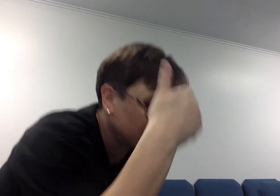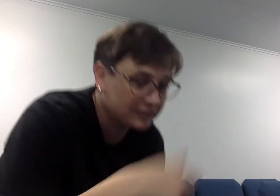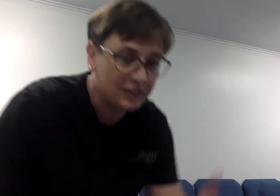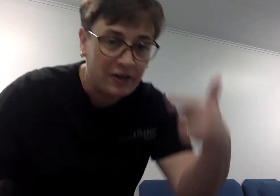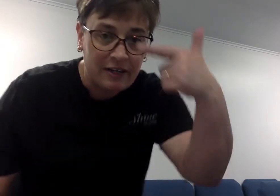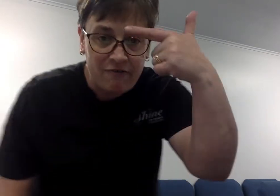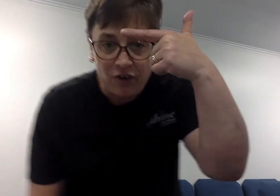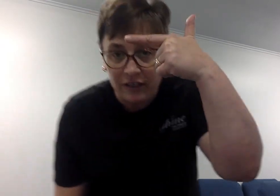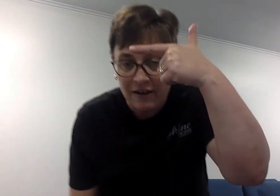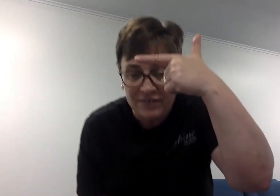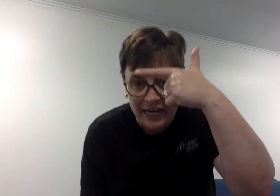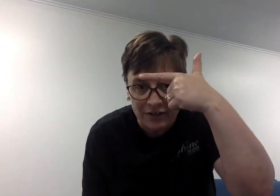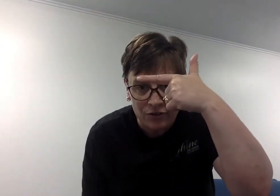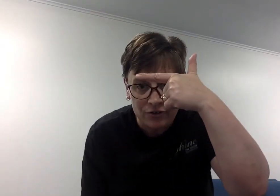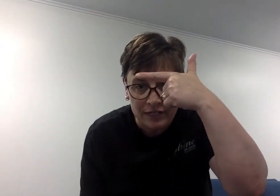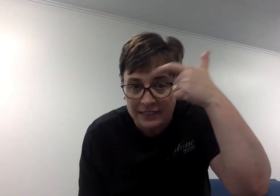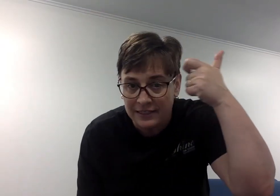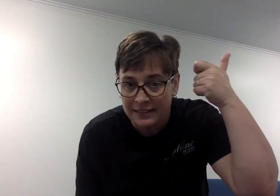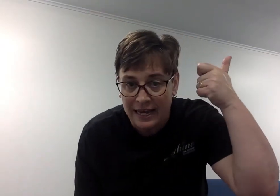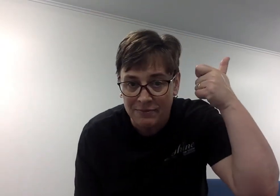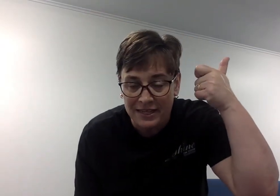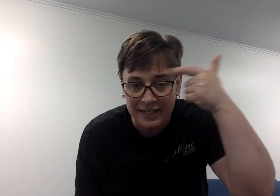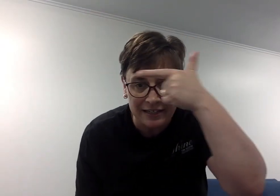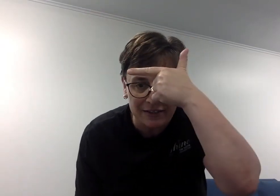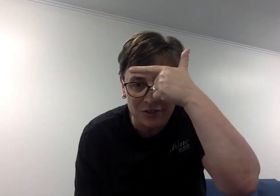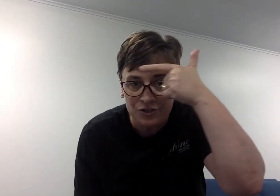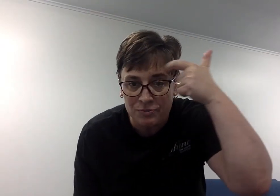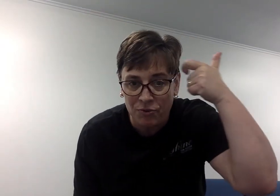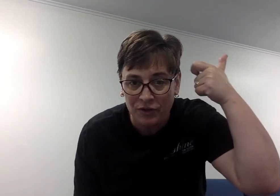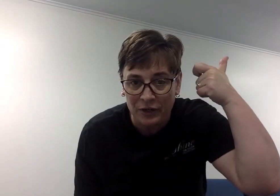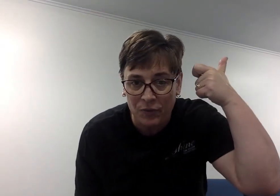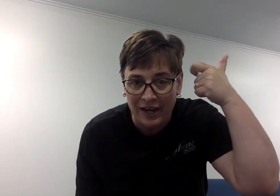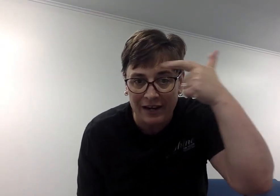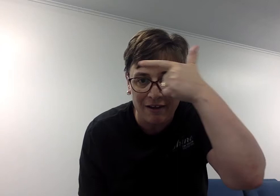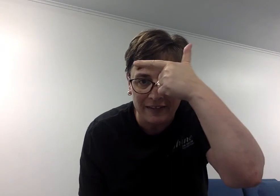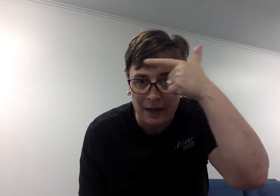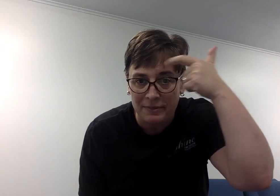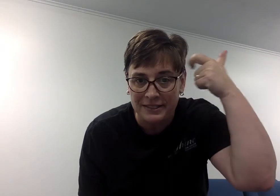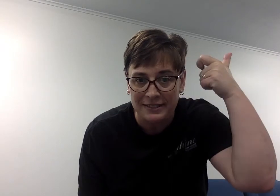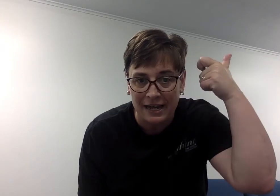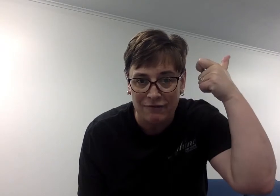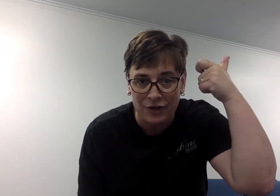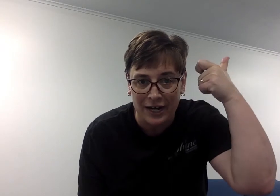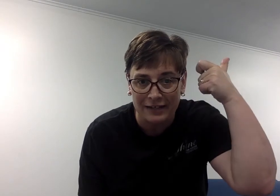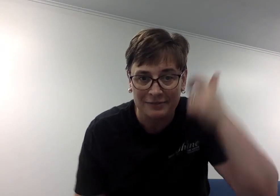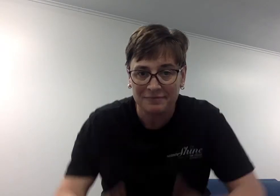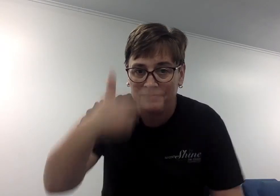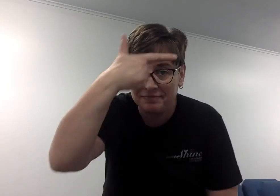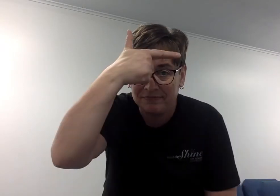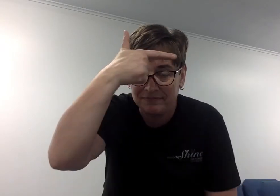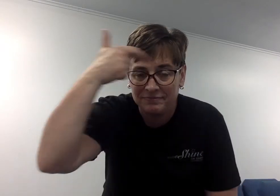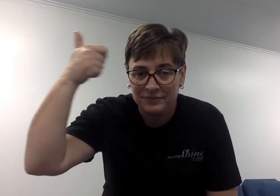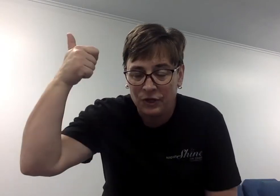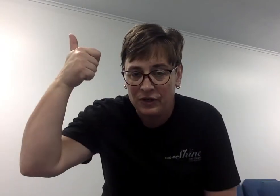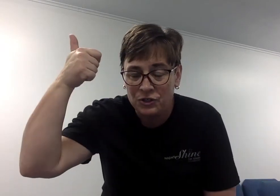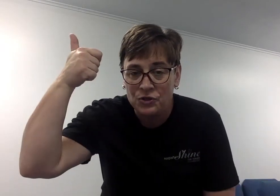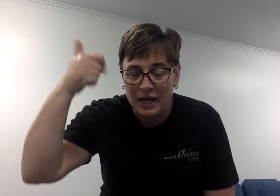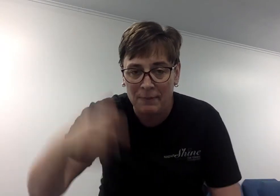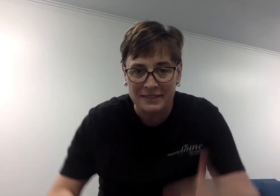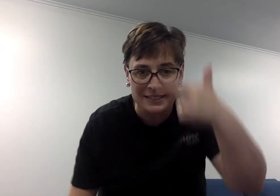So, and if for a left-hander, it's the same thing. You're just pulling away on the opposite side of your head. Going to the opposite side